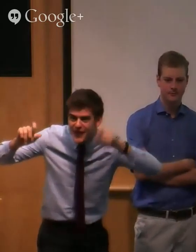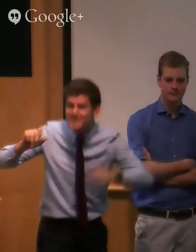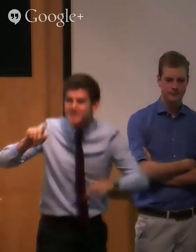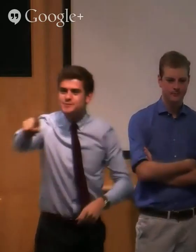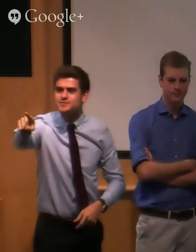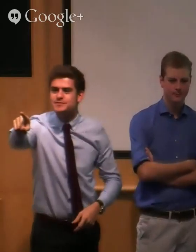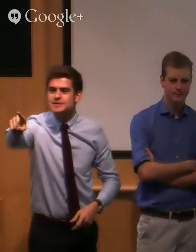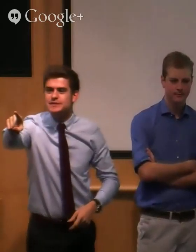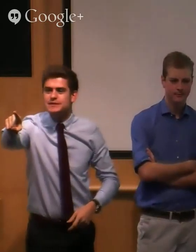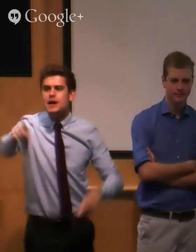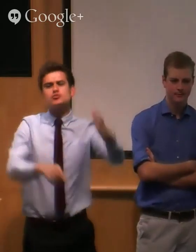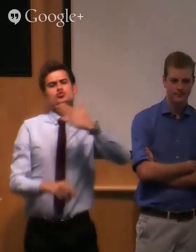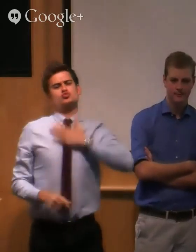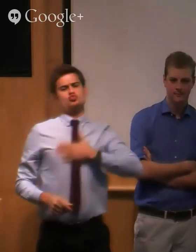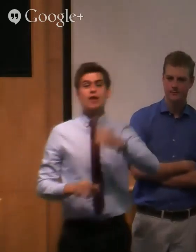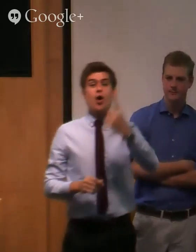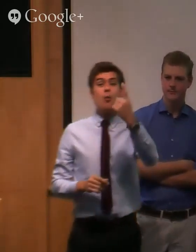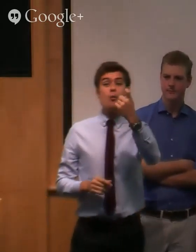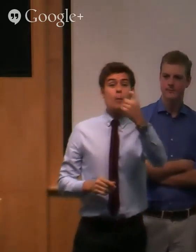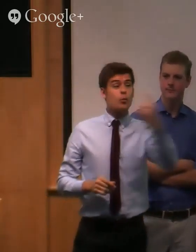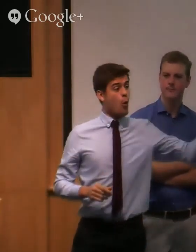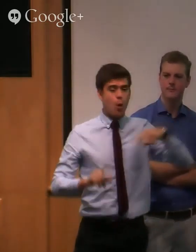event. I wonder whether we need to have a quick photograph of us all